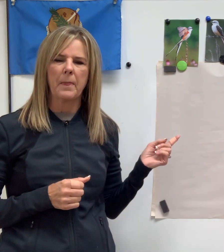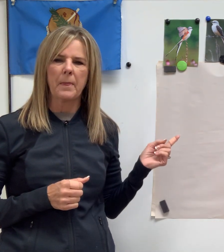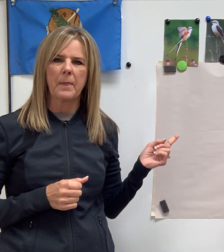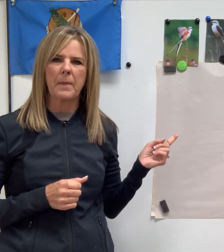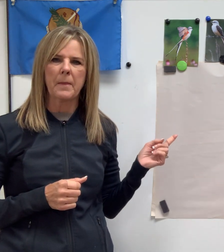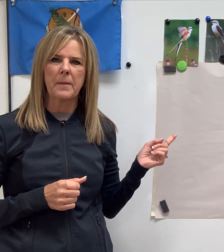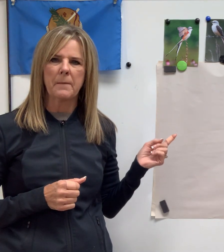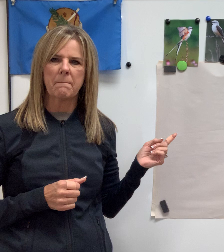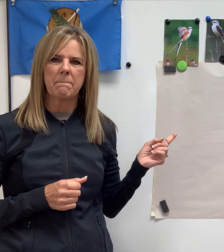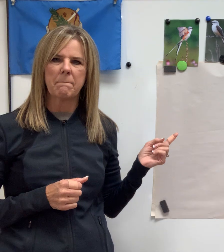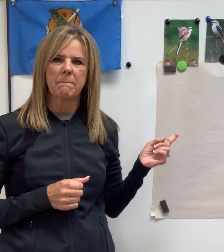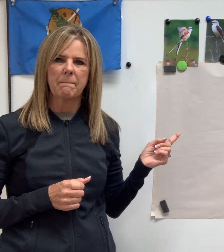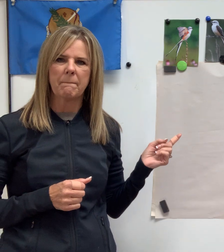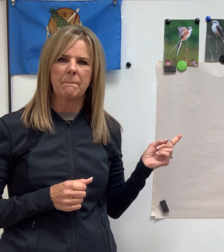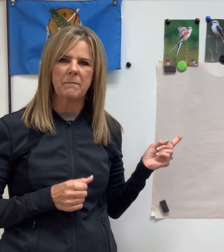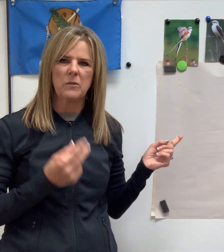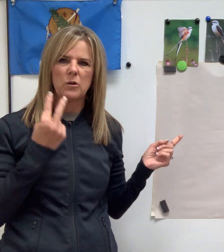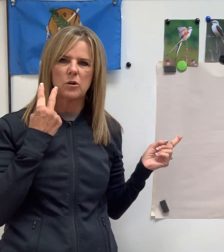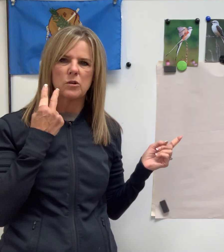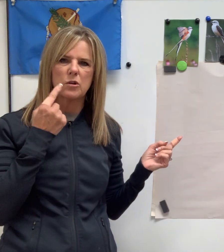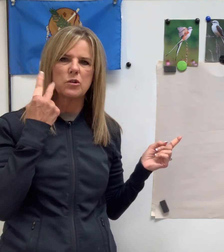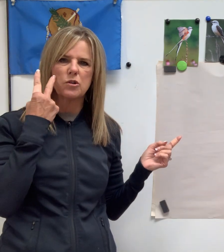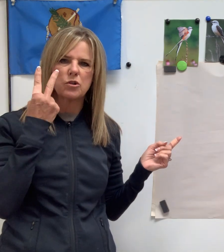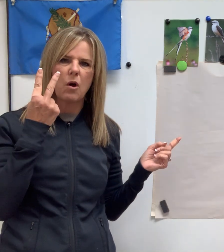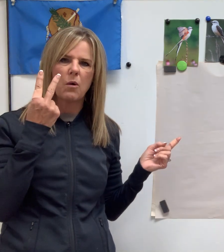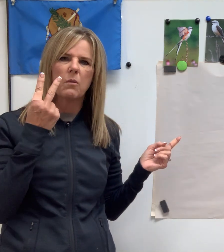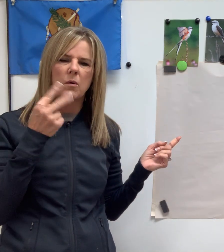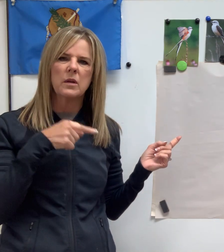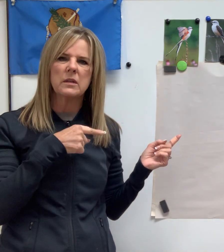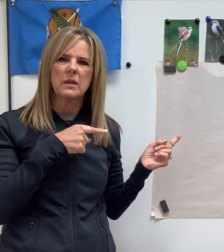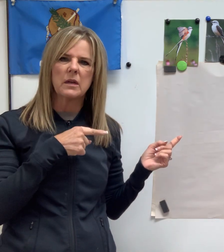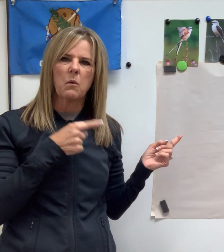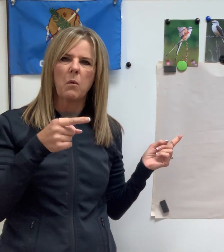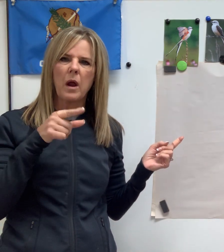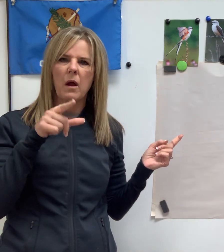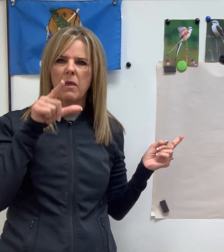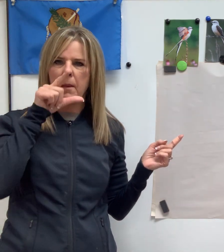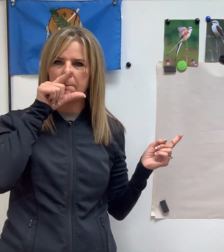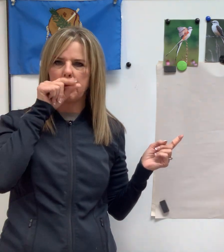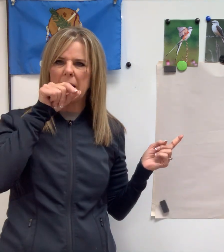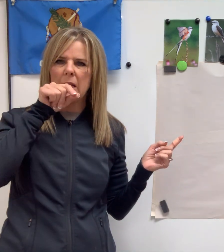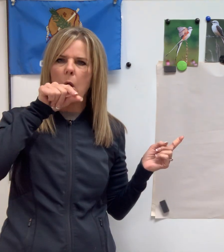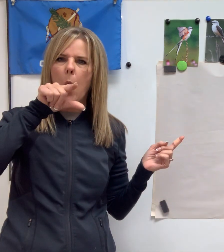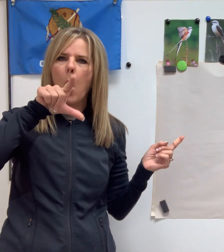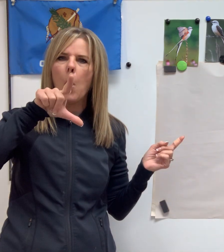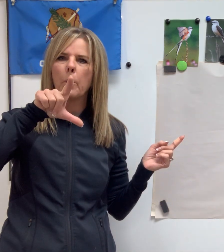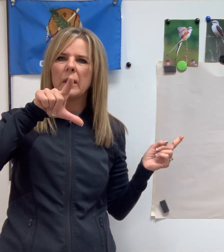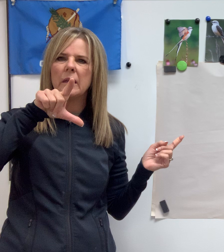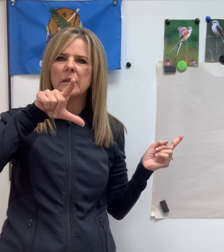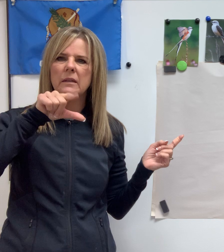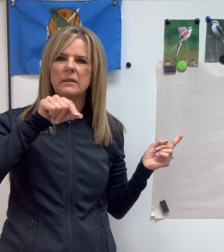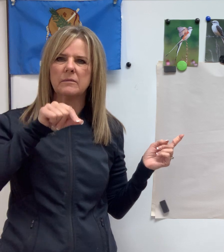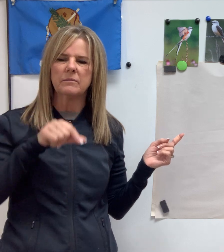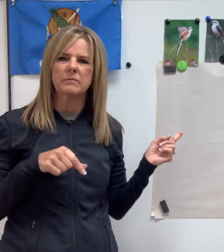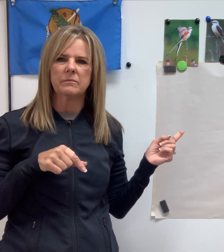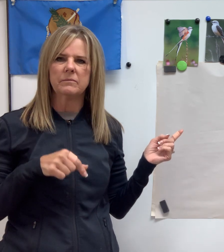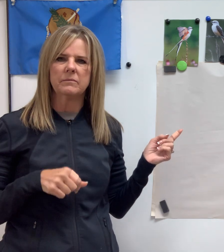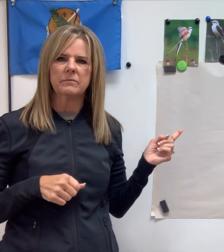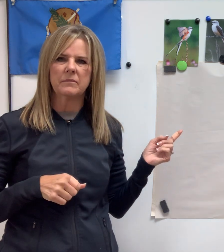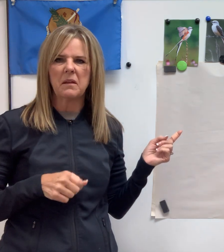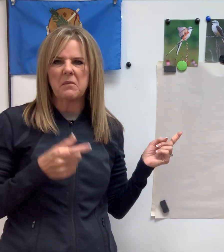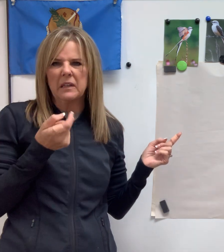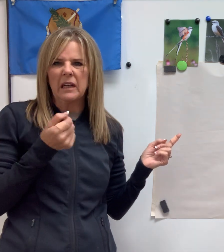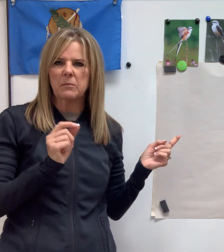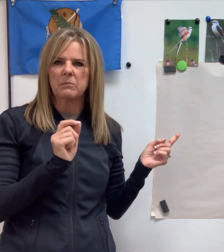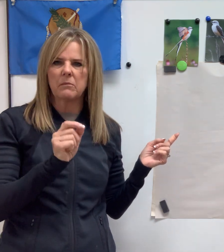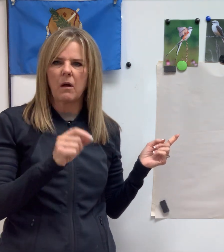line, to show where the beak can open. And if you want, mine is really, really pretty small, but if you want to add just a tiny little